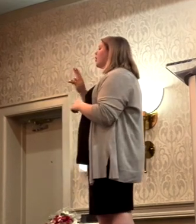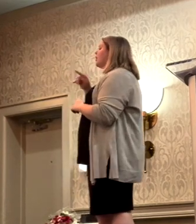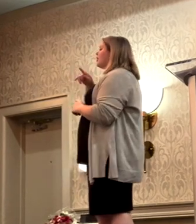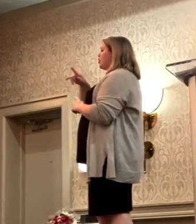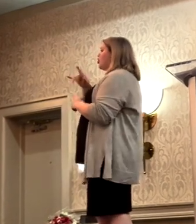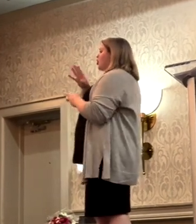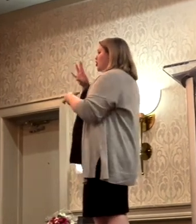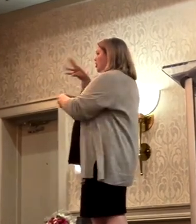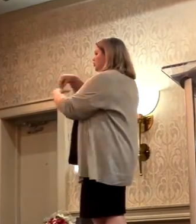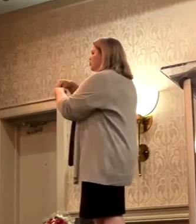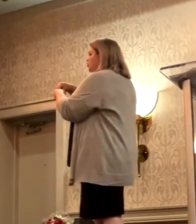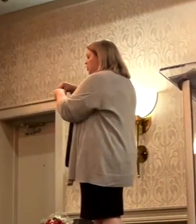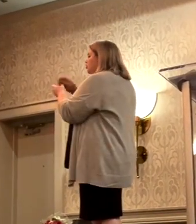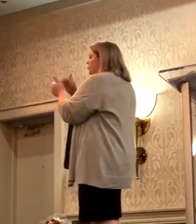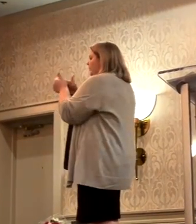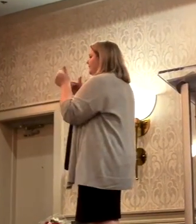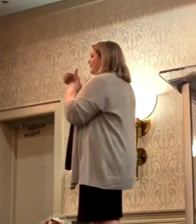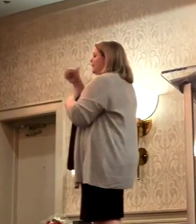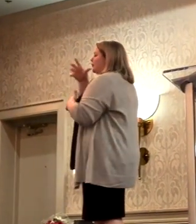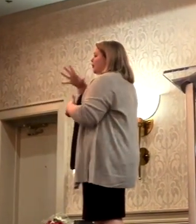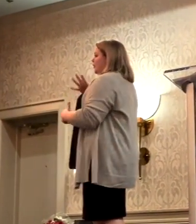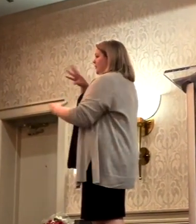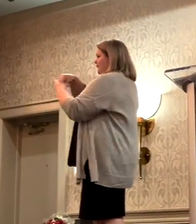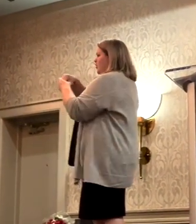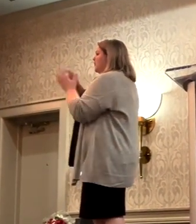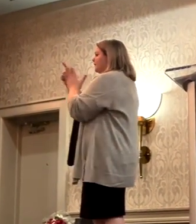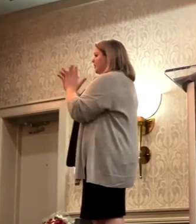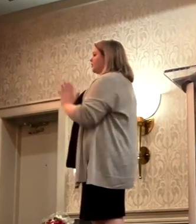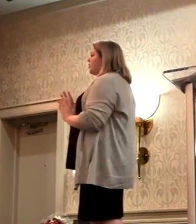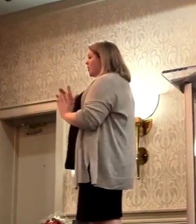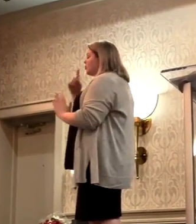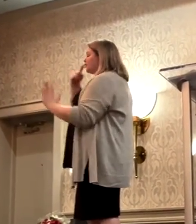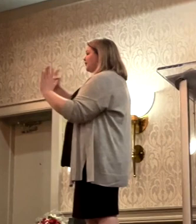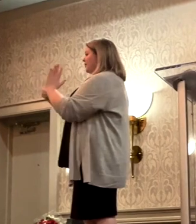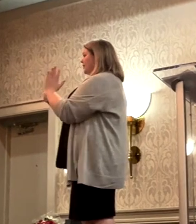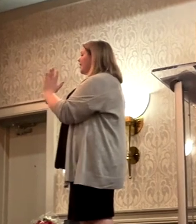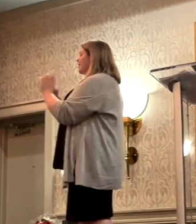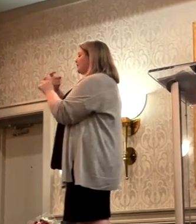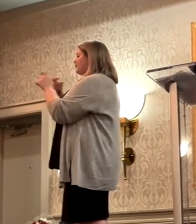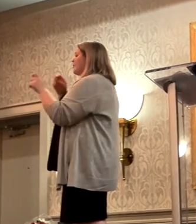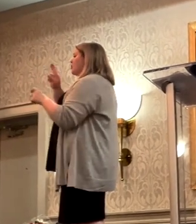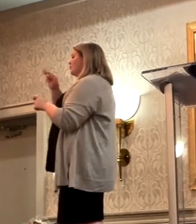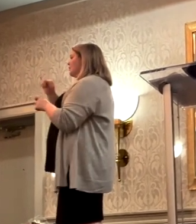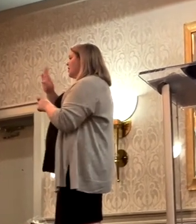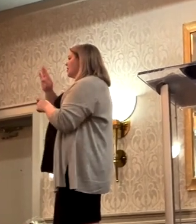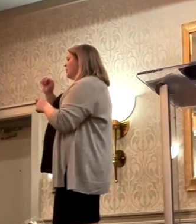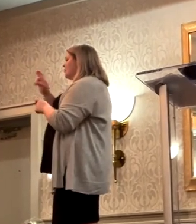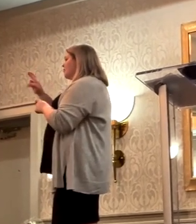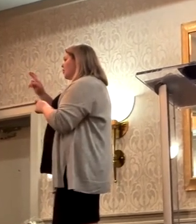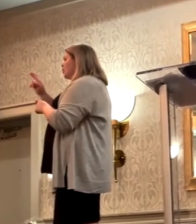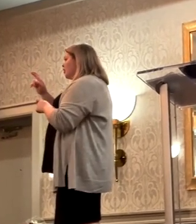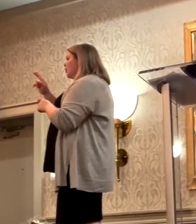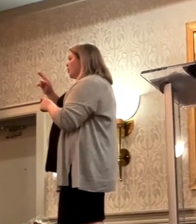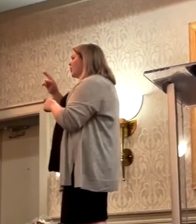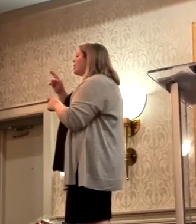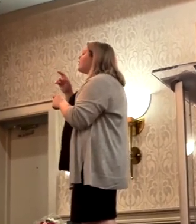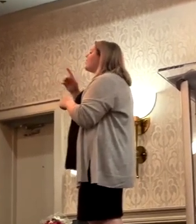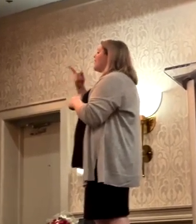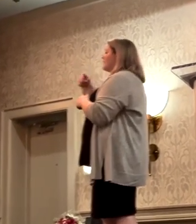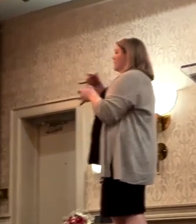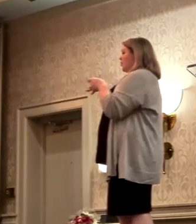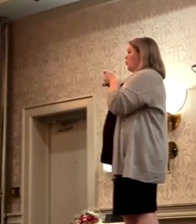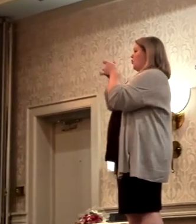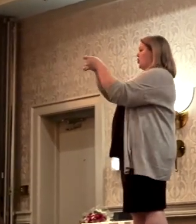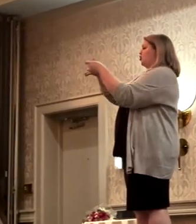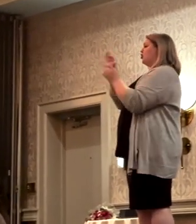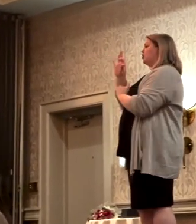advancement of women in the law was recognized by the Rhode Island Bar Association when it awarded her the Florence K. Murray